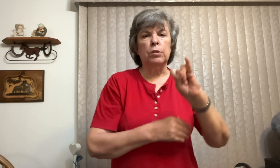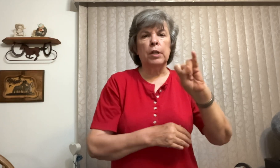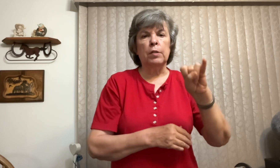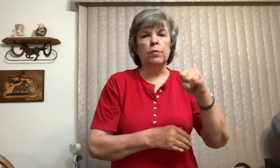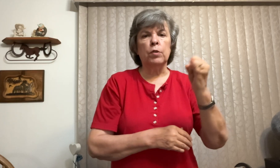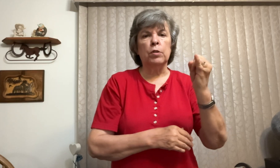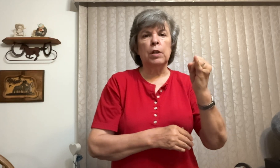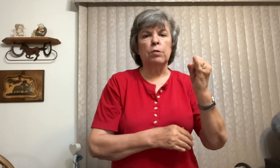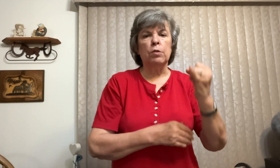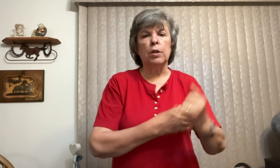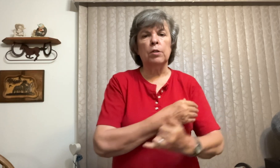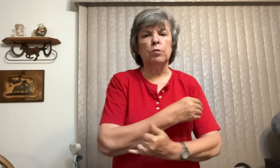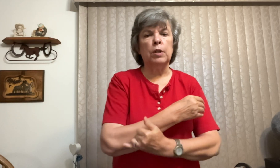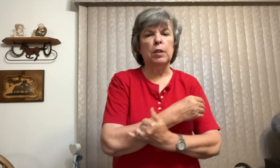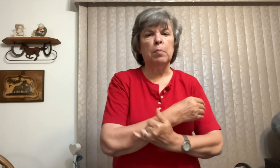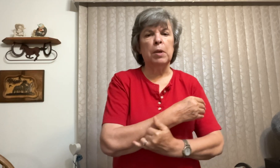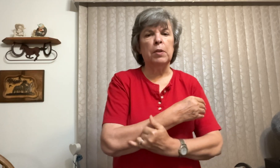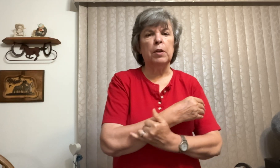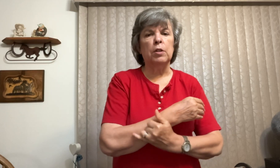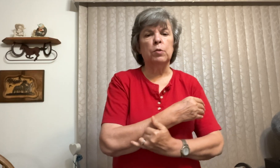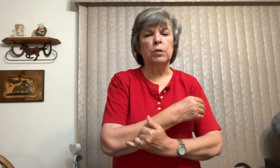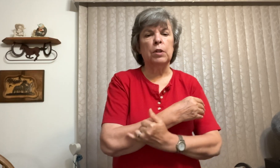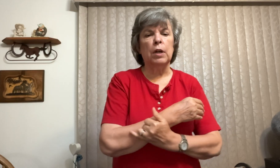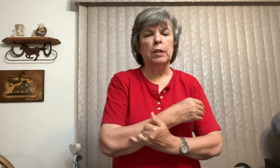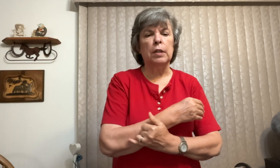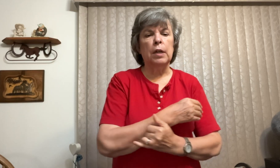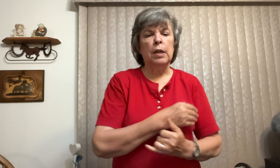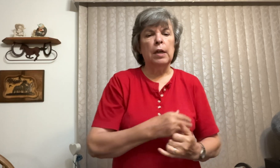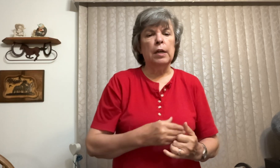the first letter of the country and then make the country sign. And